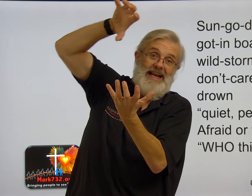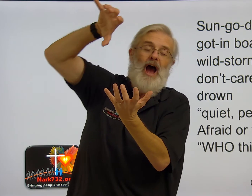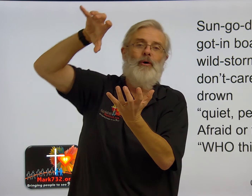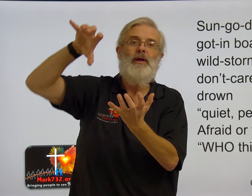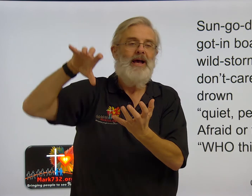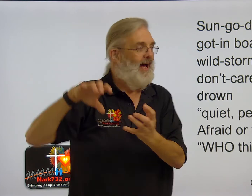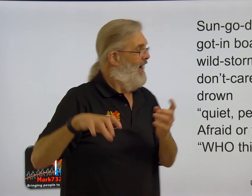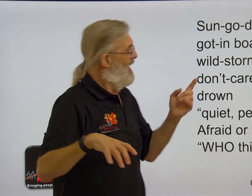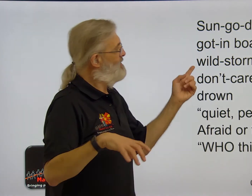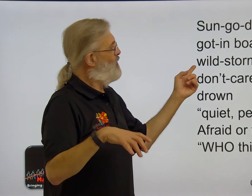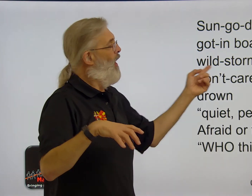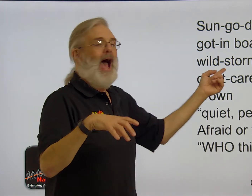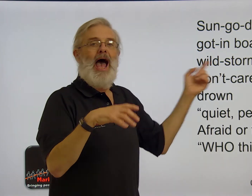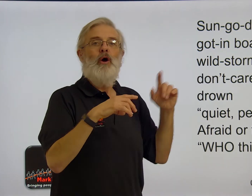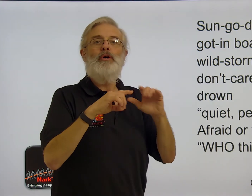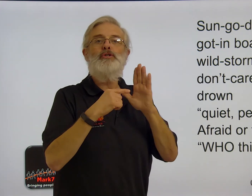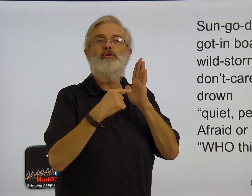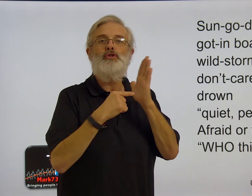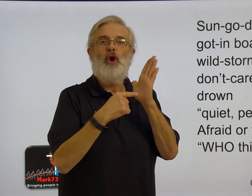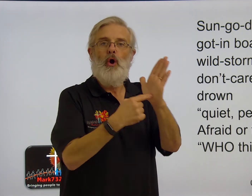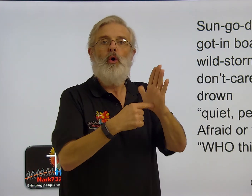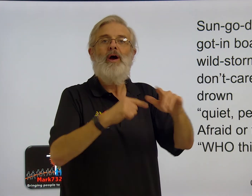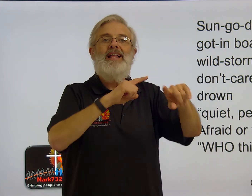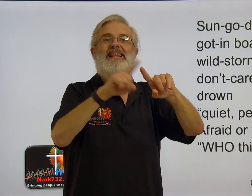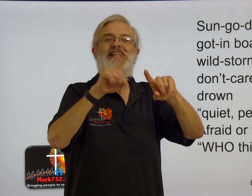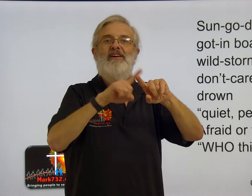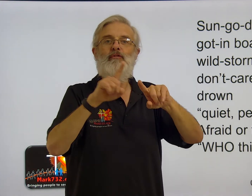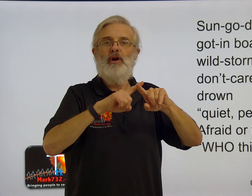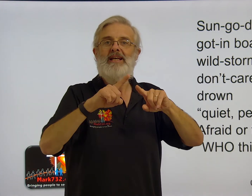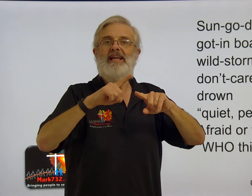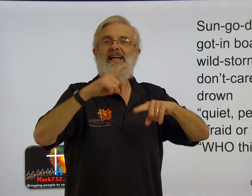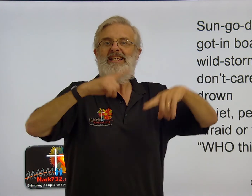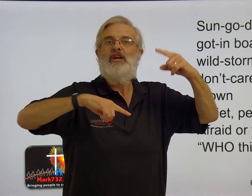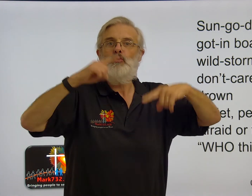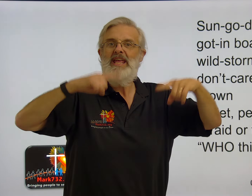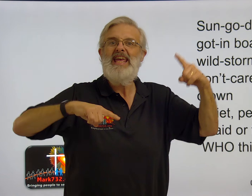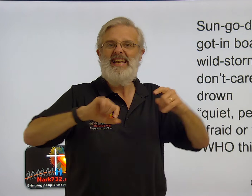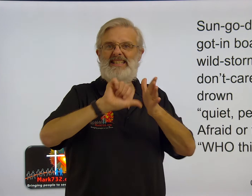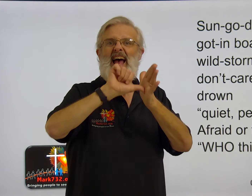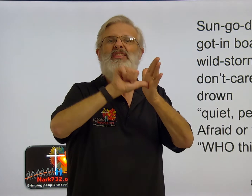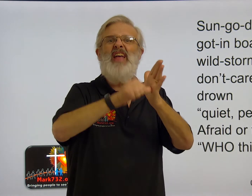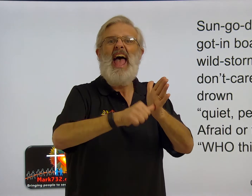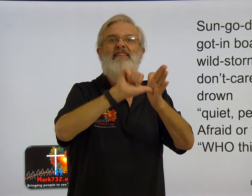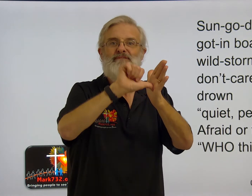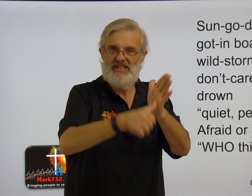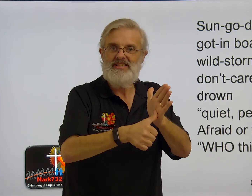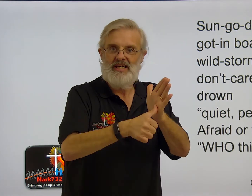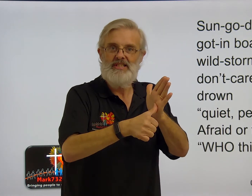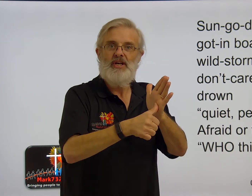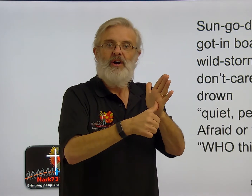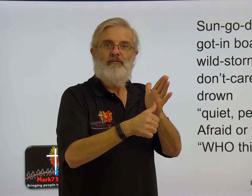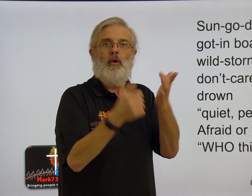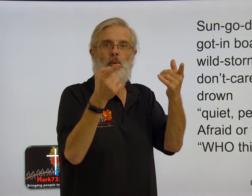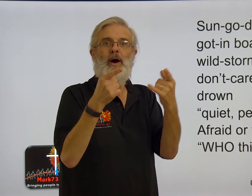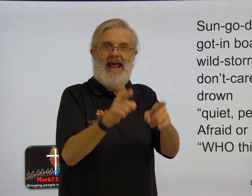down. And so how would you show the different degrees and the emphasis for what